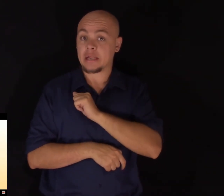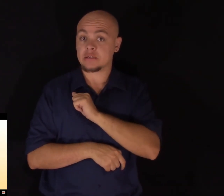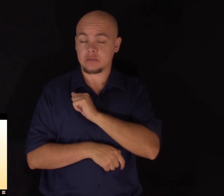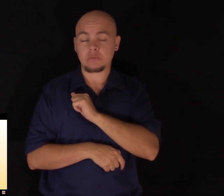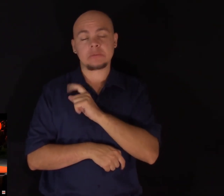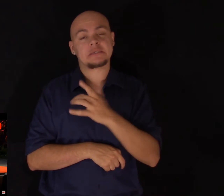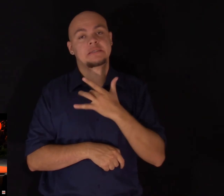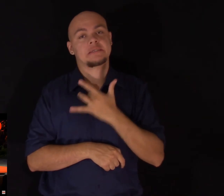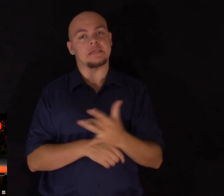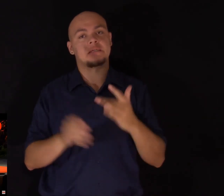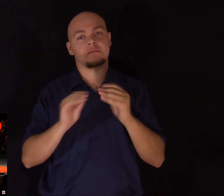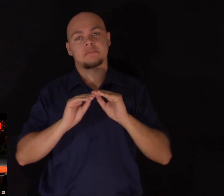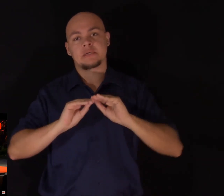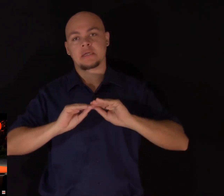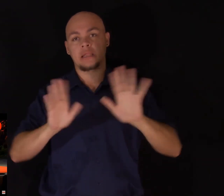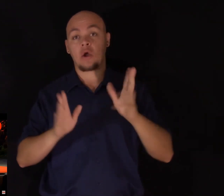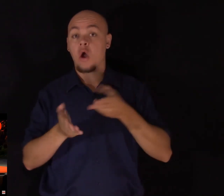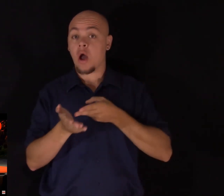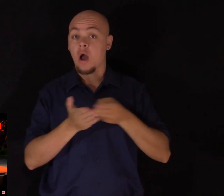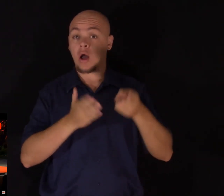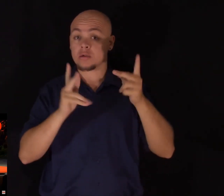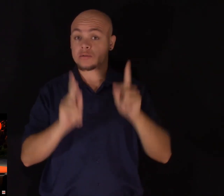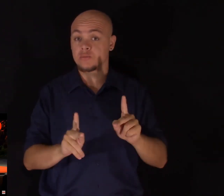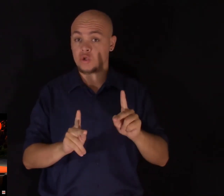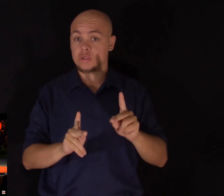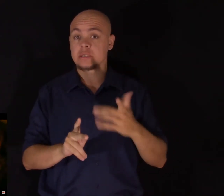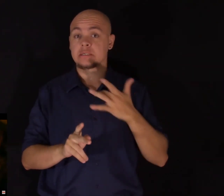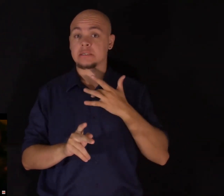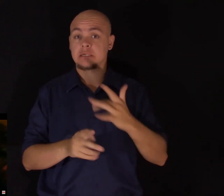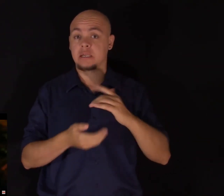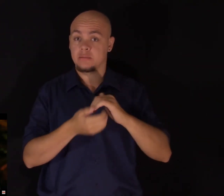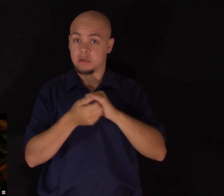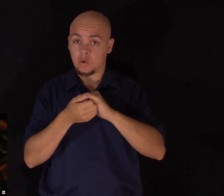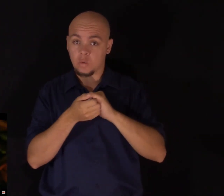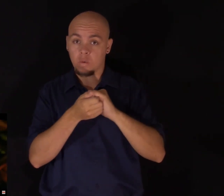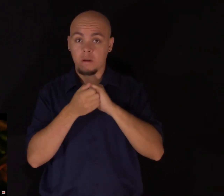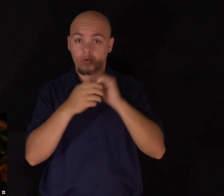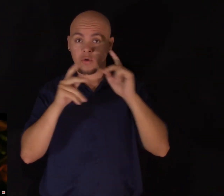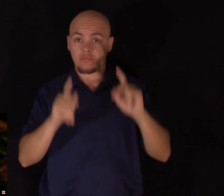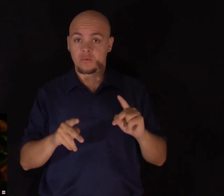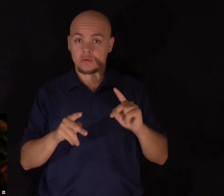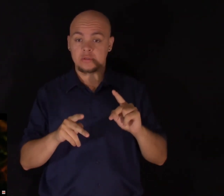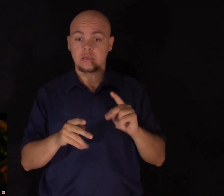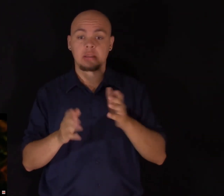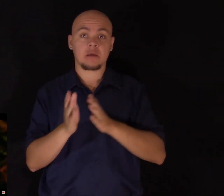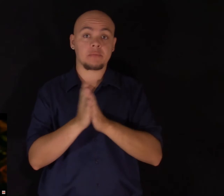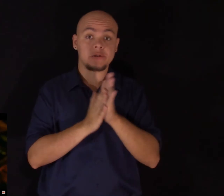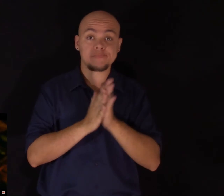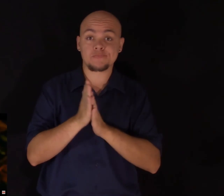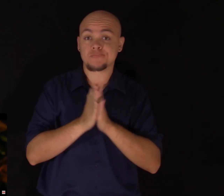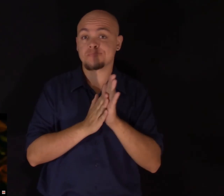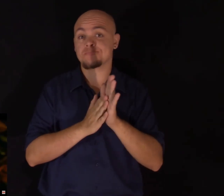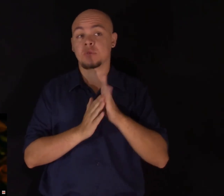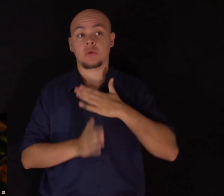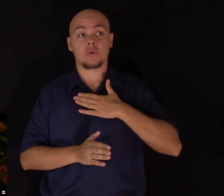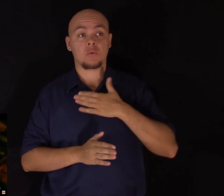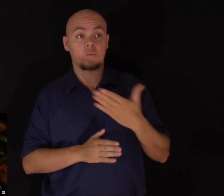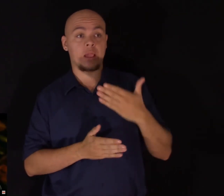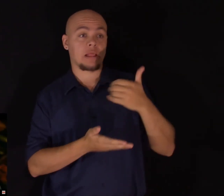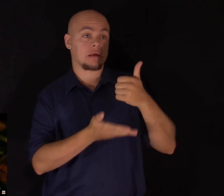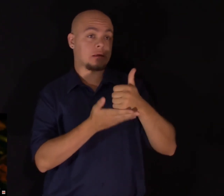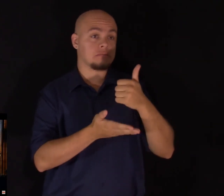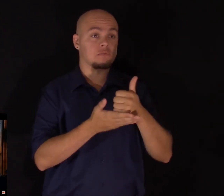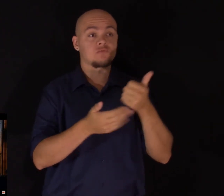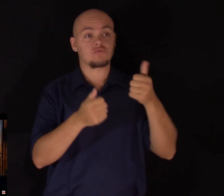indicators. An honest person is going to be cooperative. They're going to show they're on your side. They're going to be enthusiastic. They're going to be willing and helpful in getting